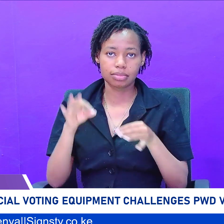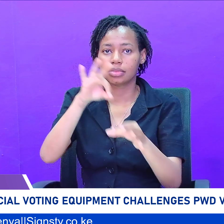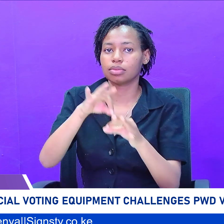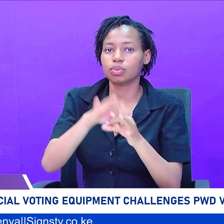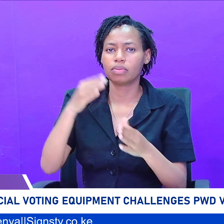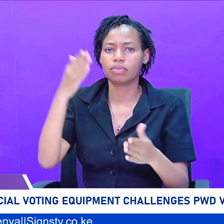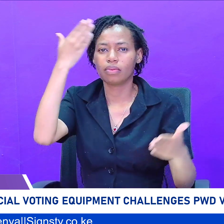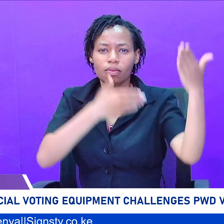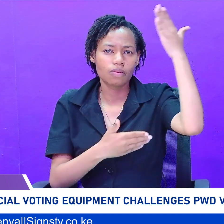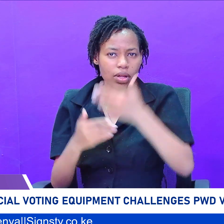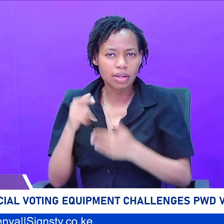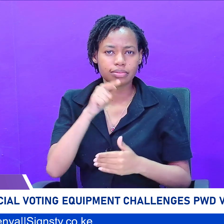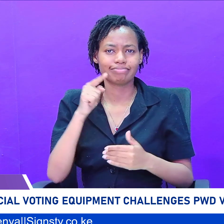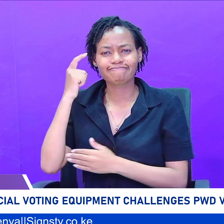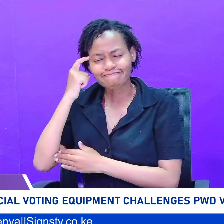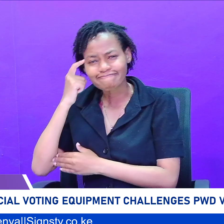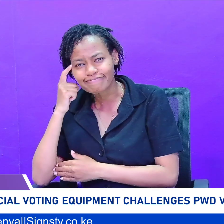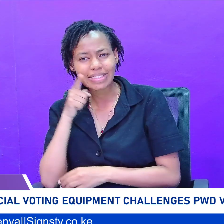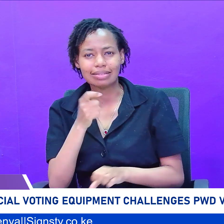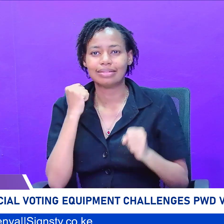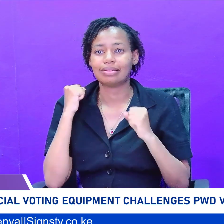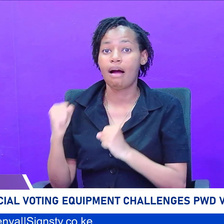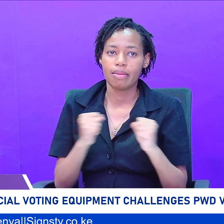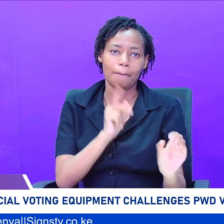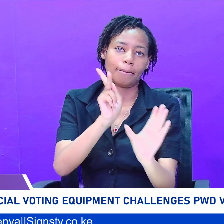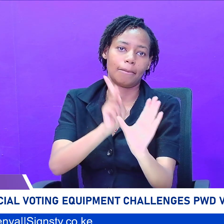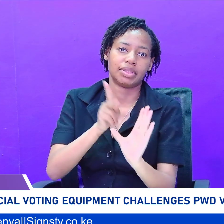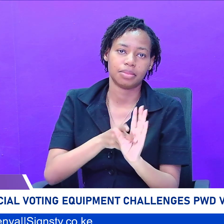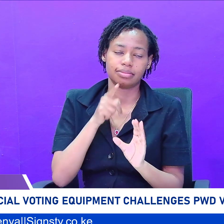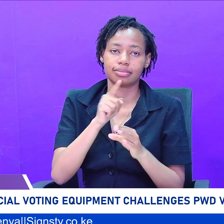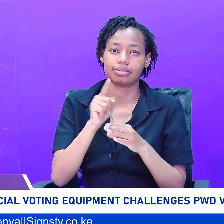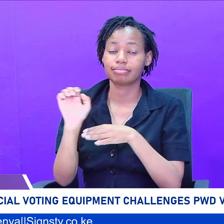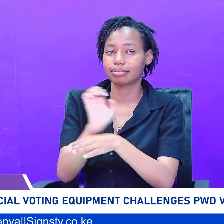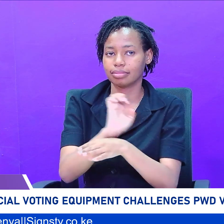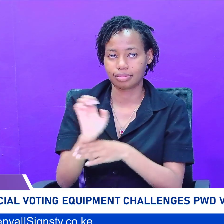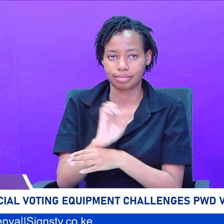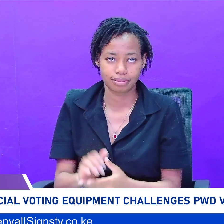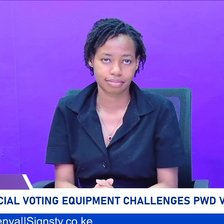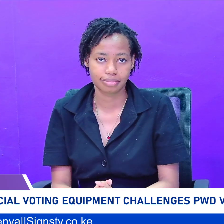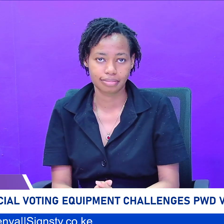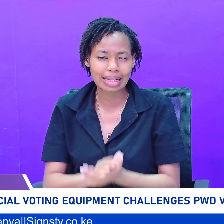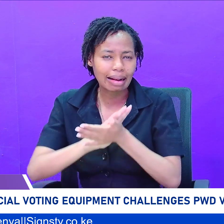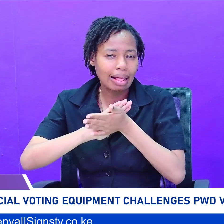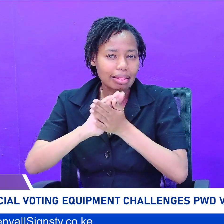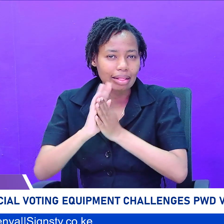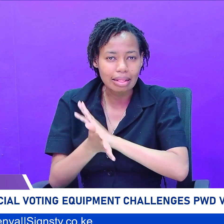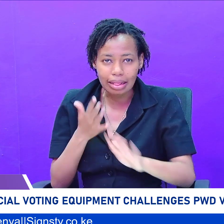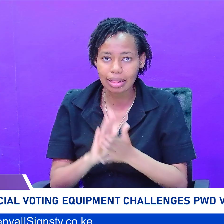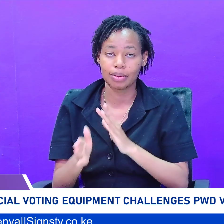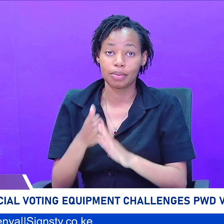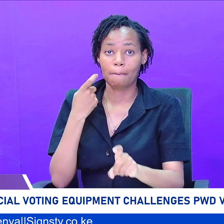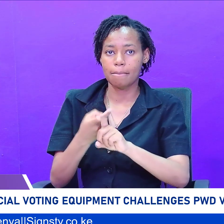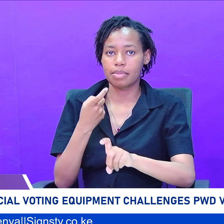The lack of necessary tools compromised their ability to vote independently and privately, underscoring a